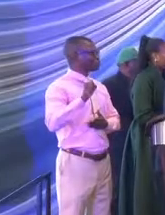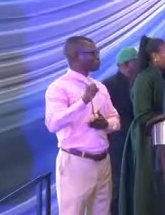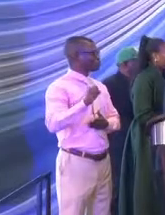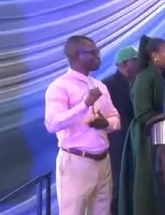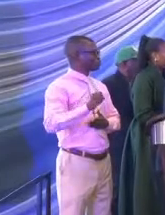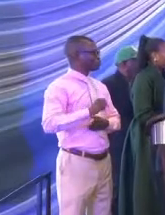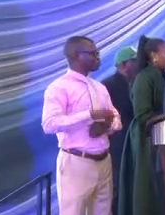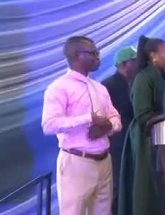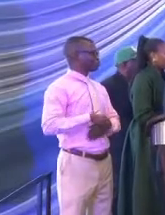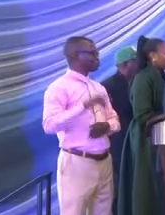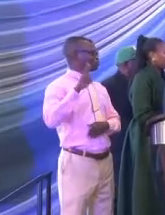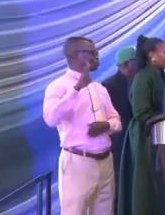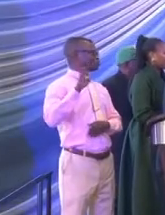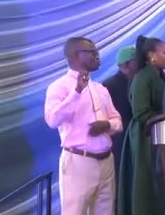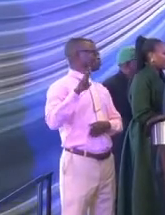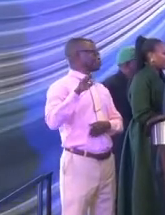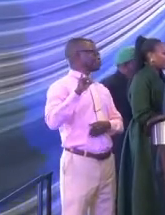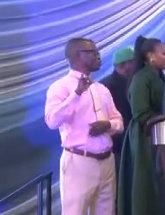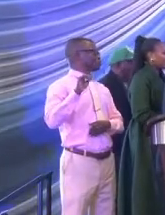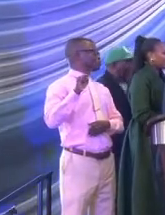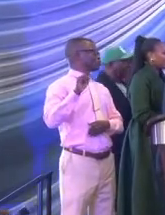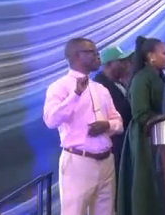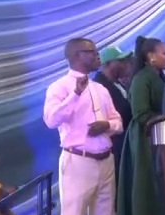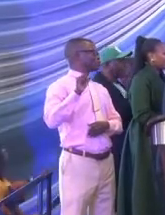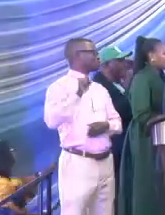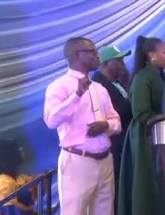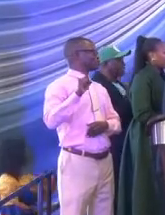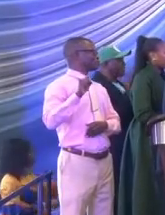which is Veritas University.